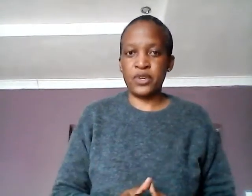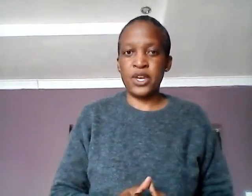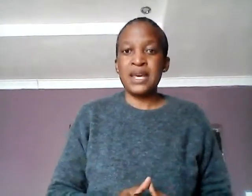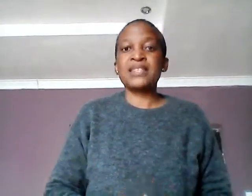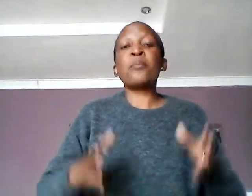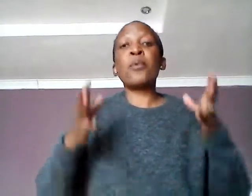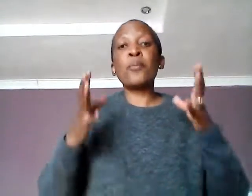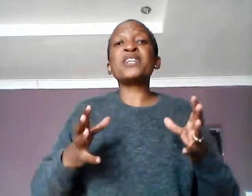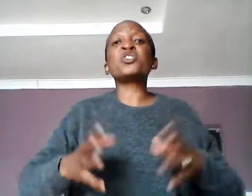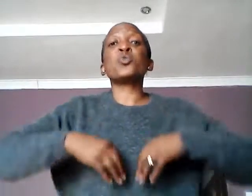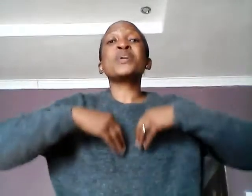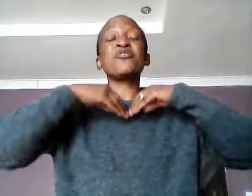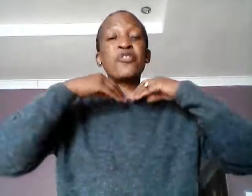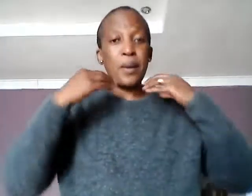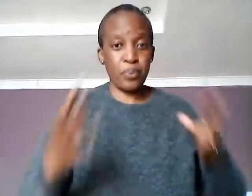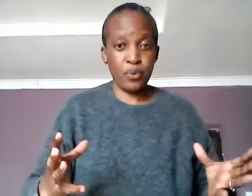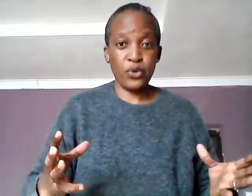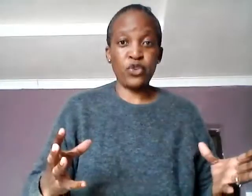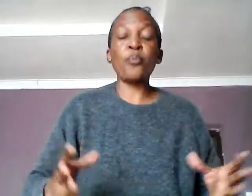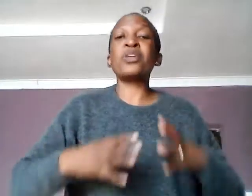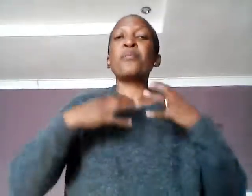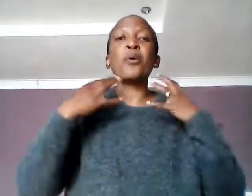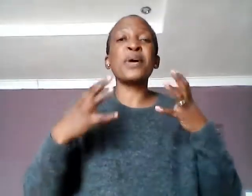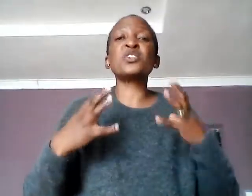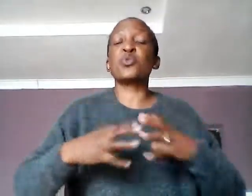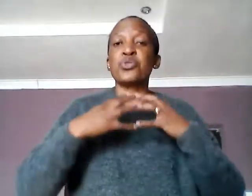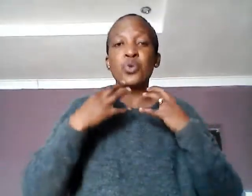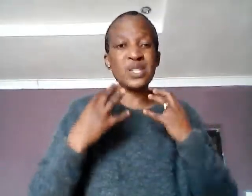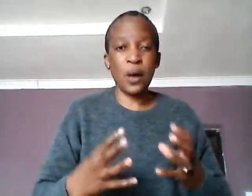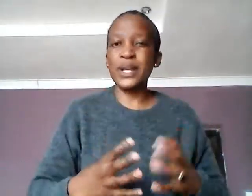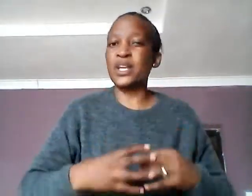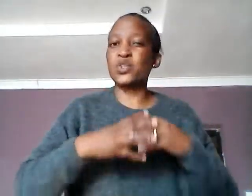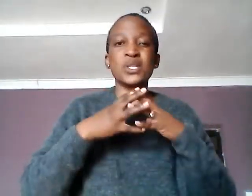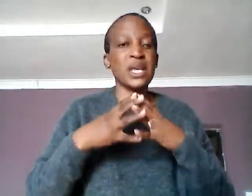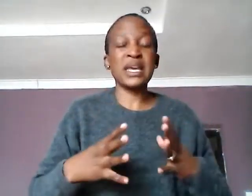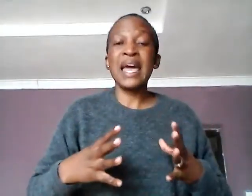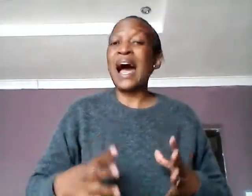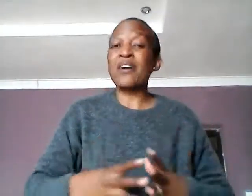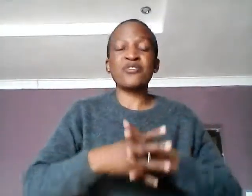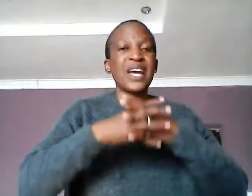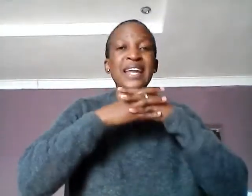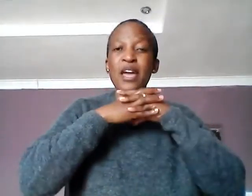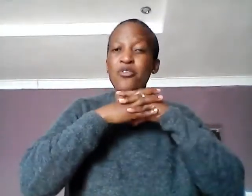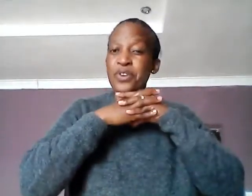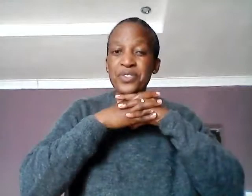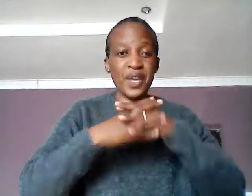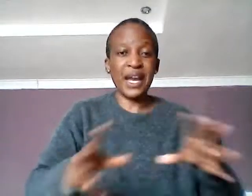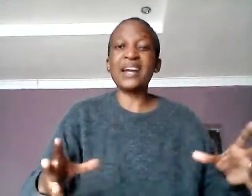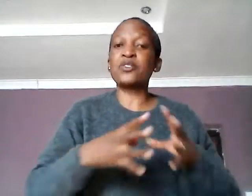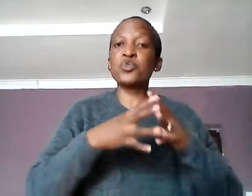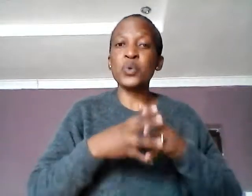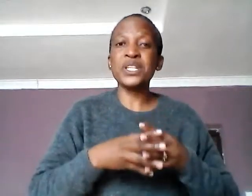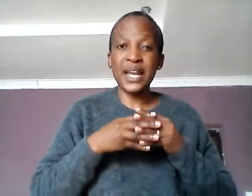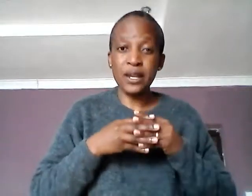The moment you give up, the moment you throw towel in, you say, I've done everything, I can't do it anymore.